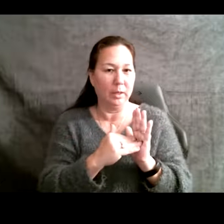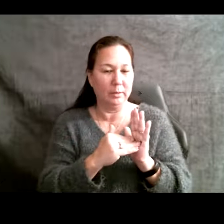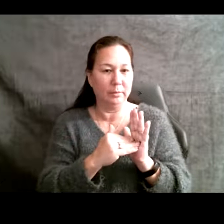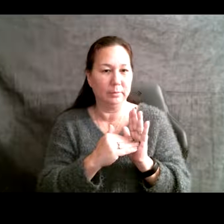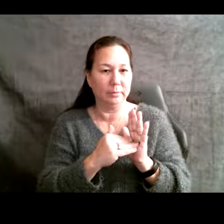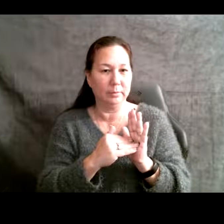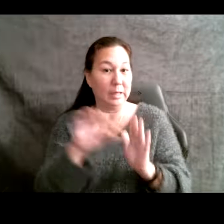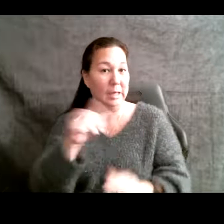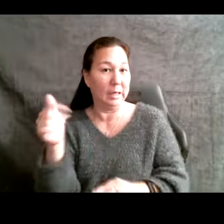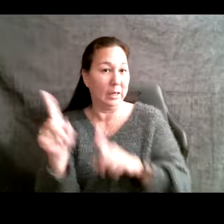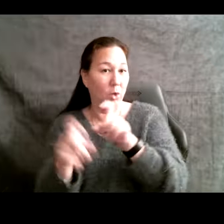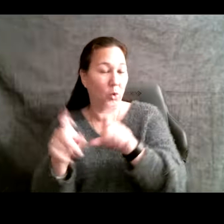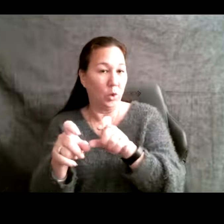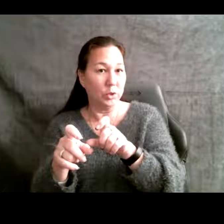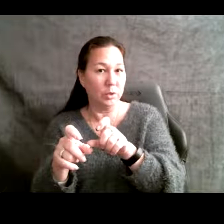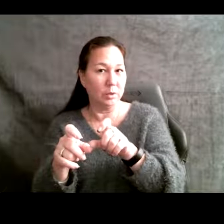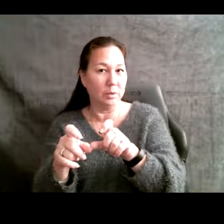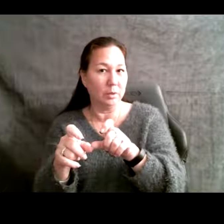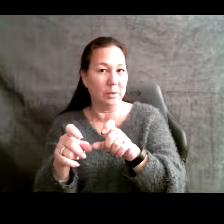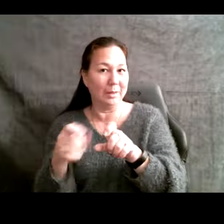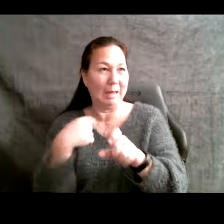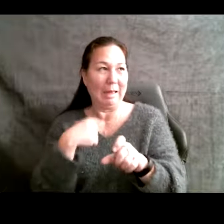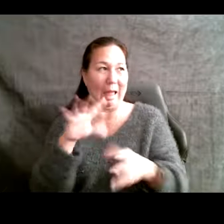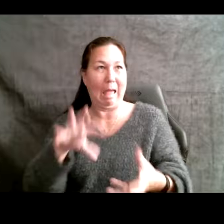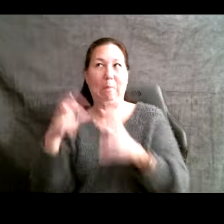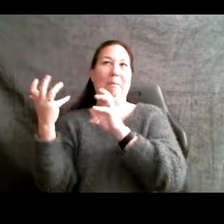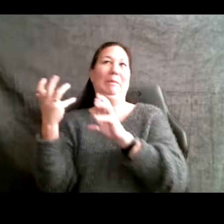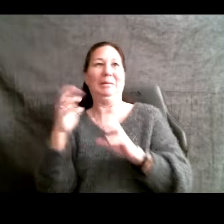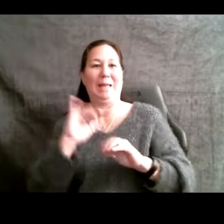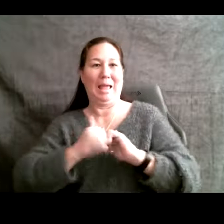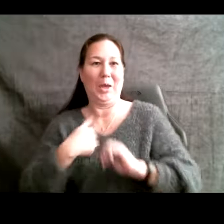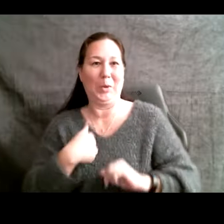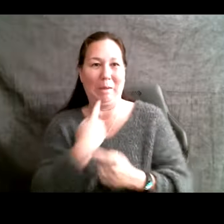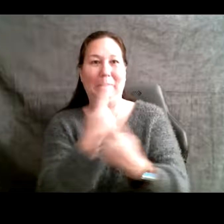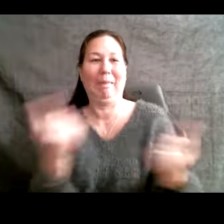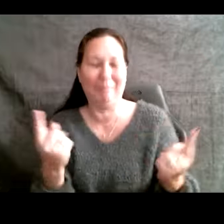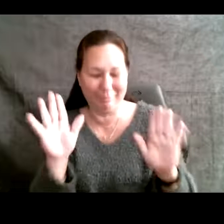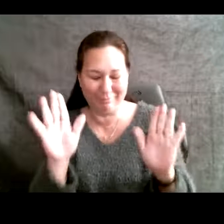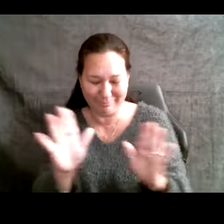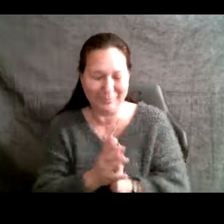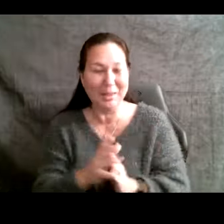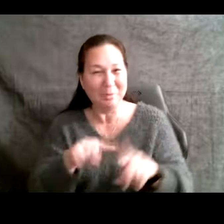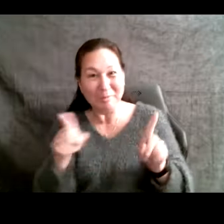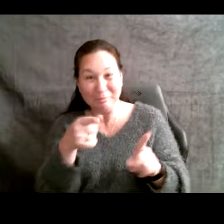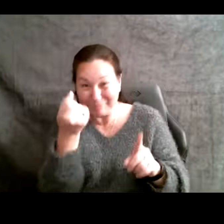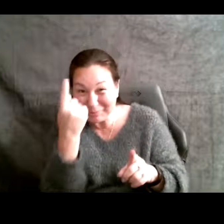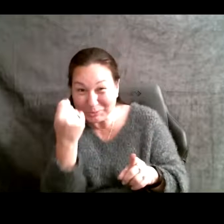Any questions on that? I think I sort of botched up the way that I stated it, but as long as people understand,